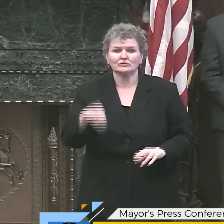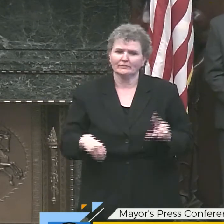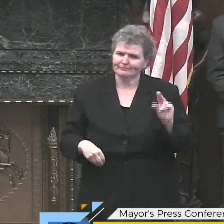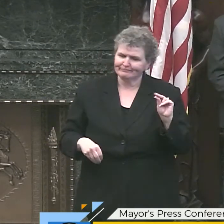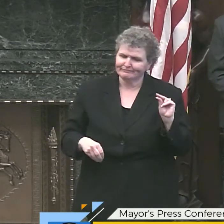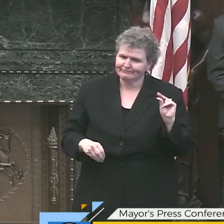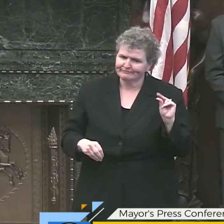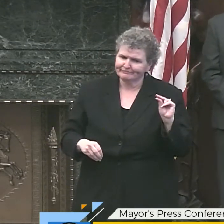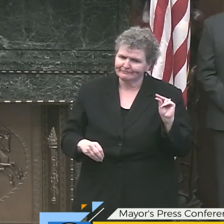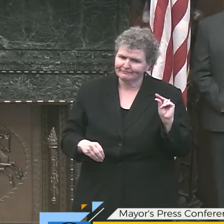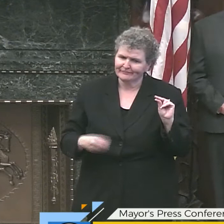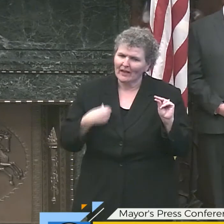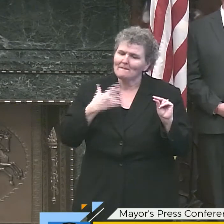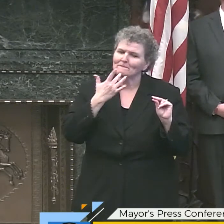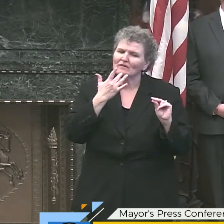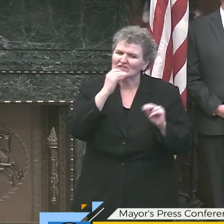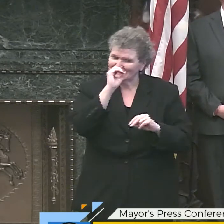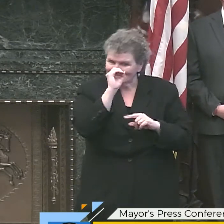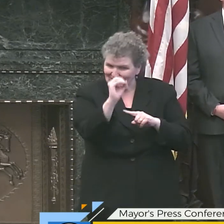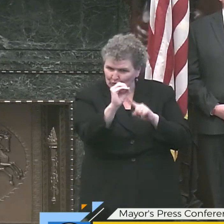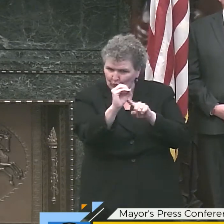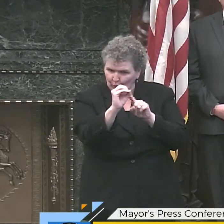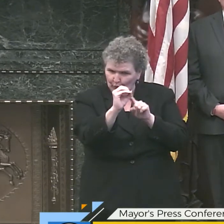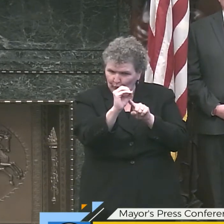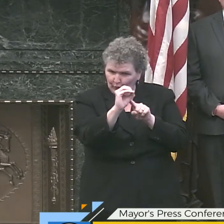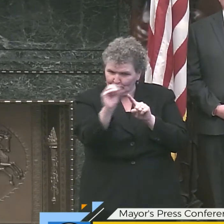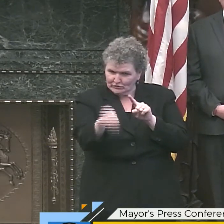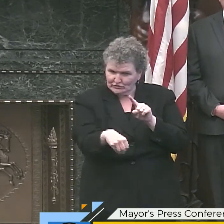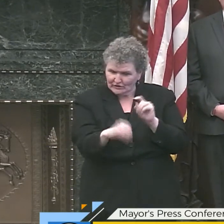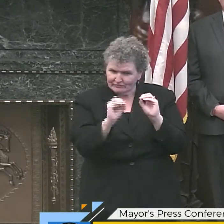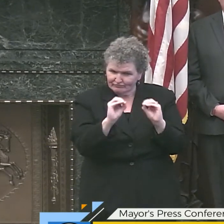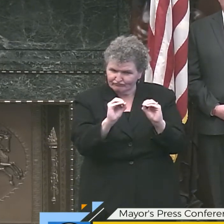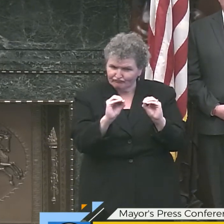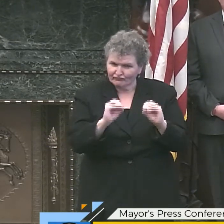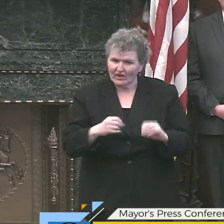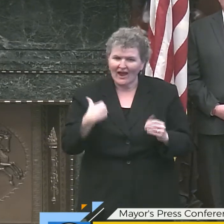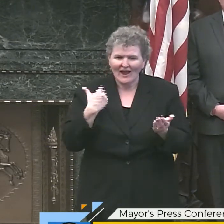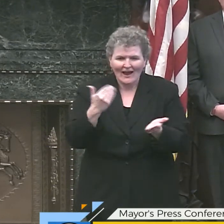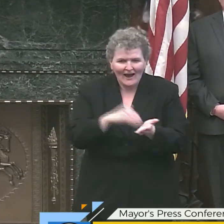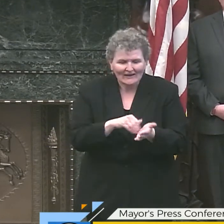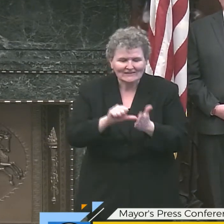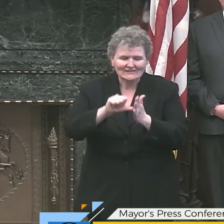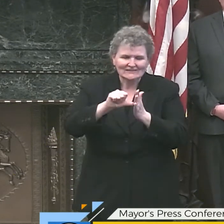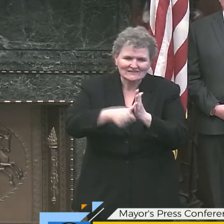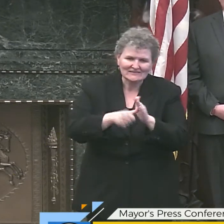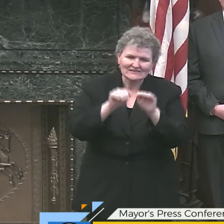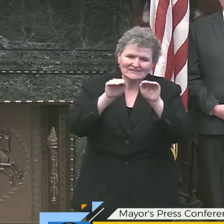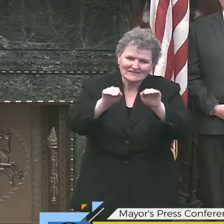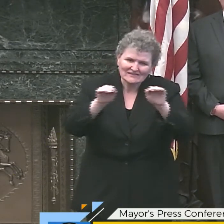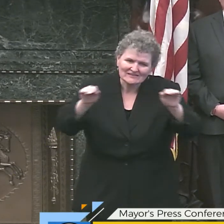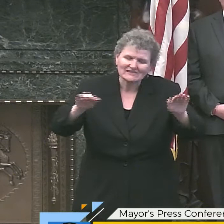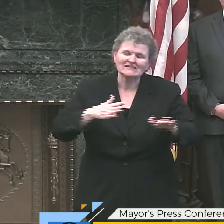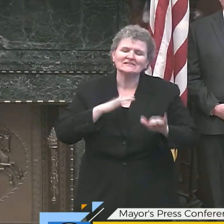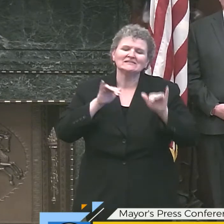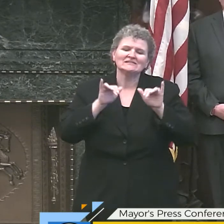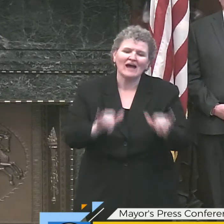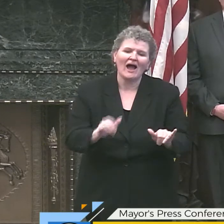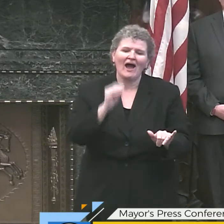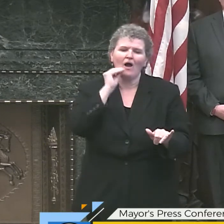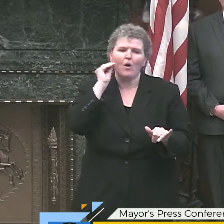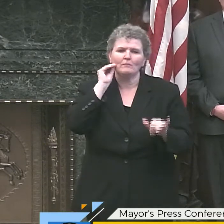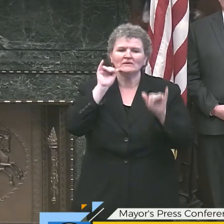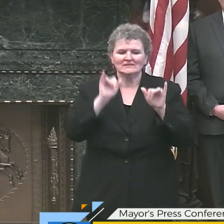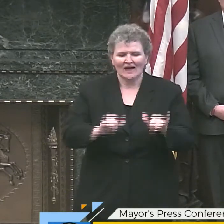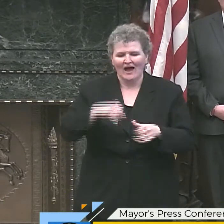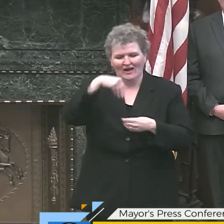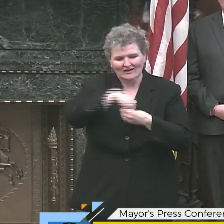be 0%. There are steps that we're taking, such as reinforcing the message every time we can, and as what you heard yesterday, Mr.